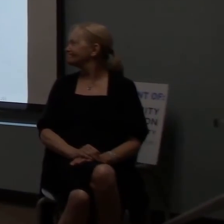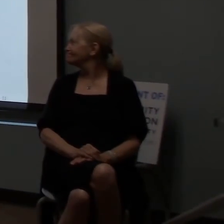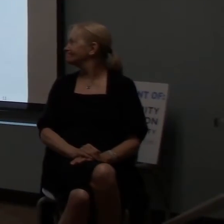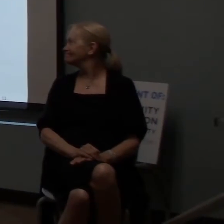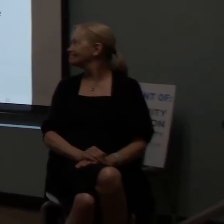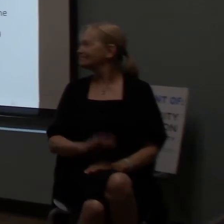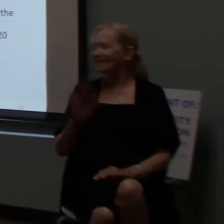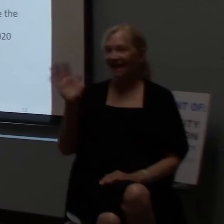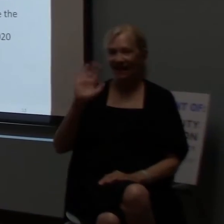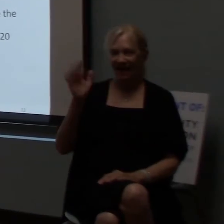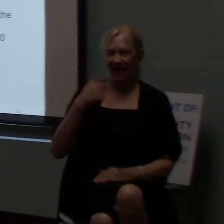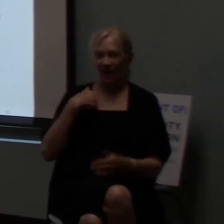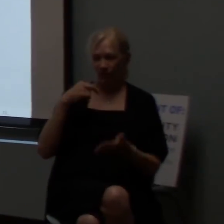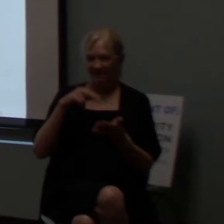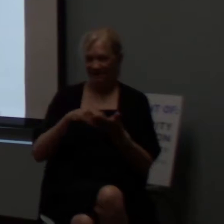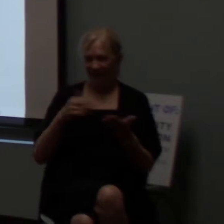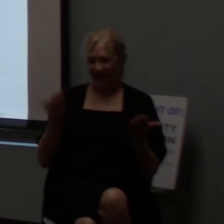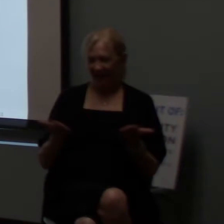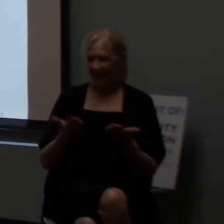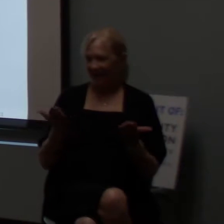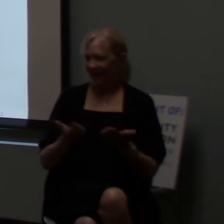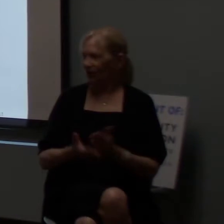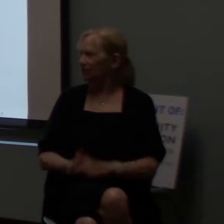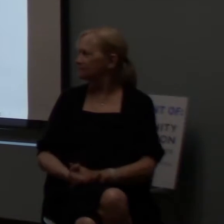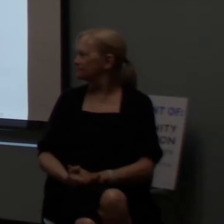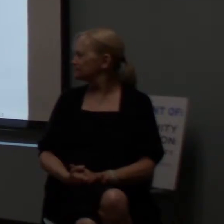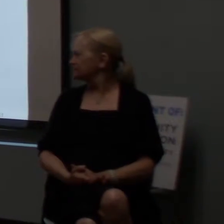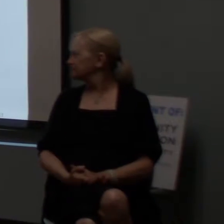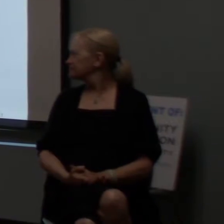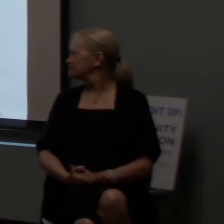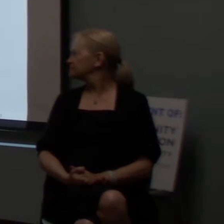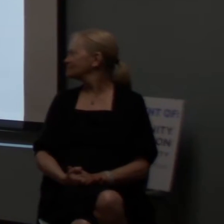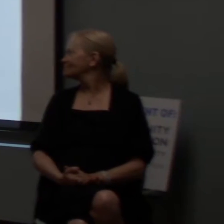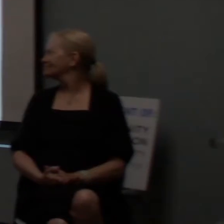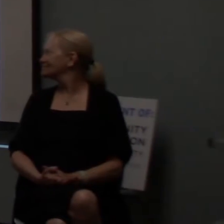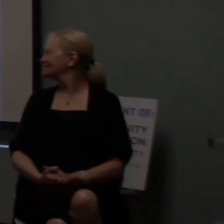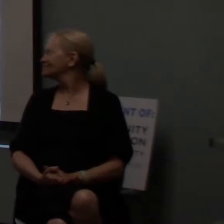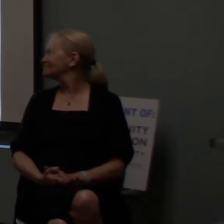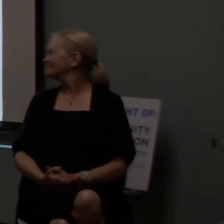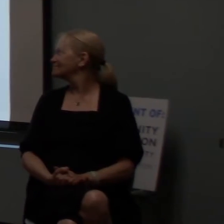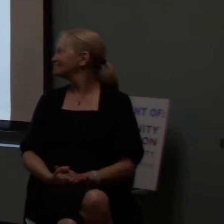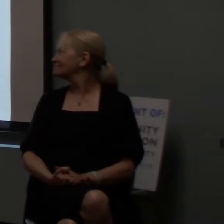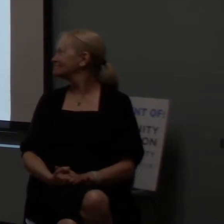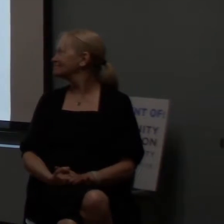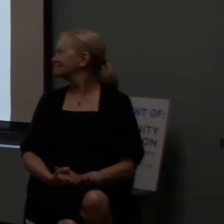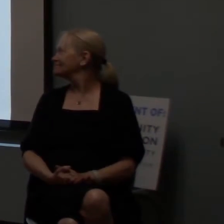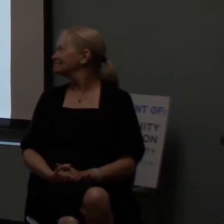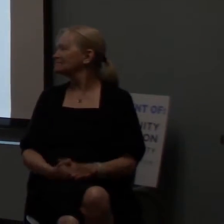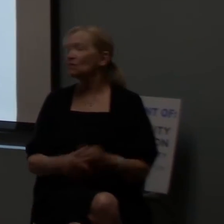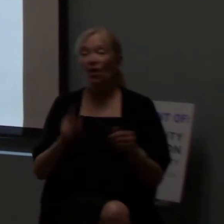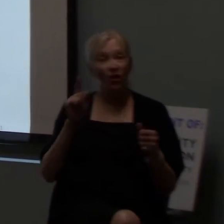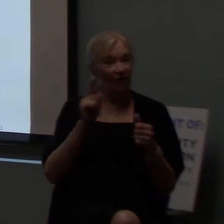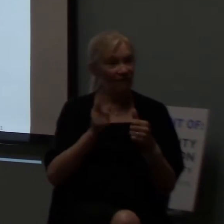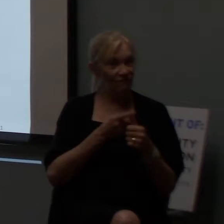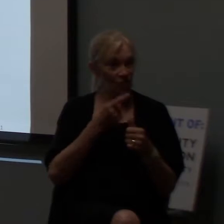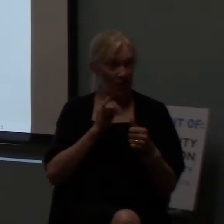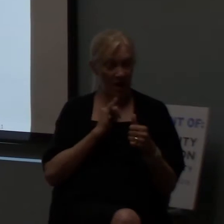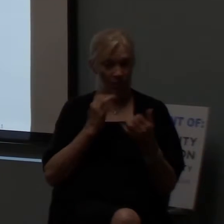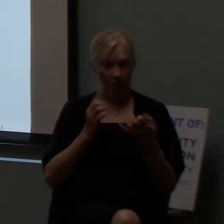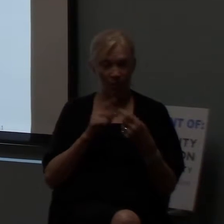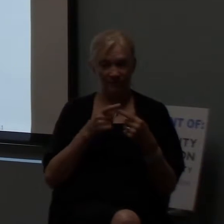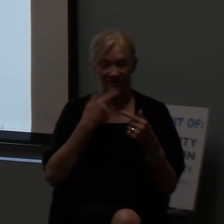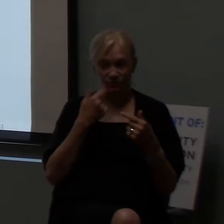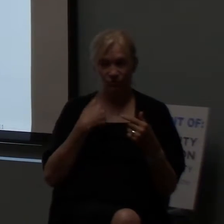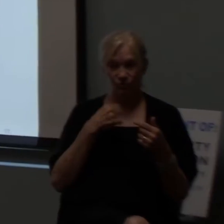Hi, everybody. I'm going to stand here so that everybody on this side can see the maps also. First of all, I want to say we're